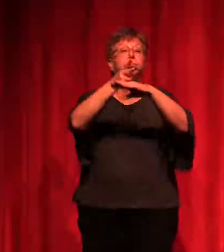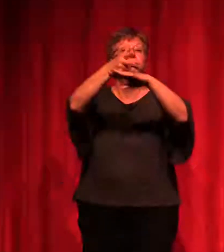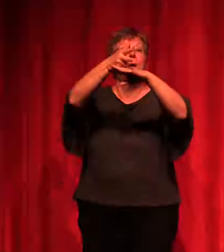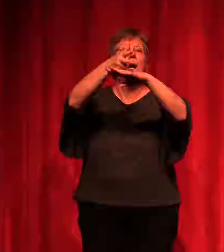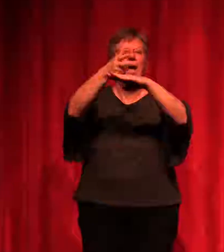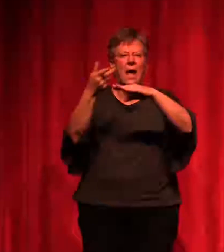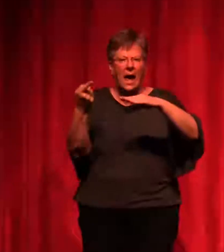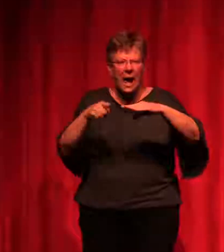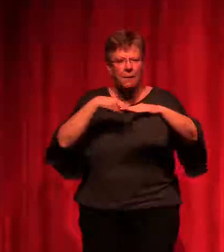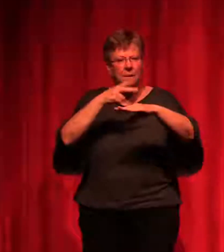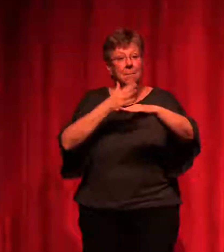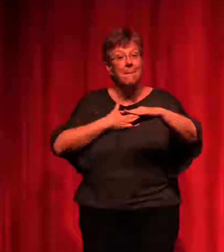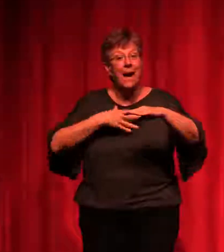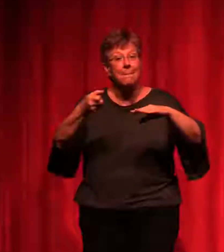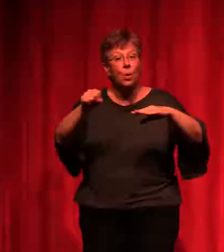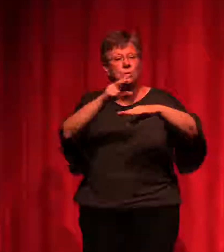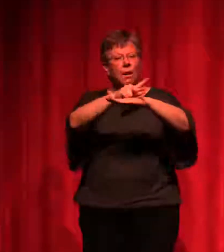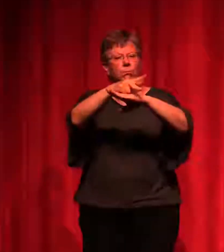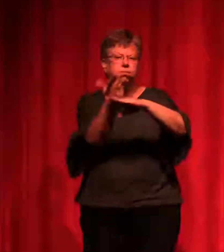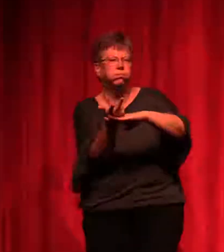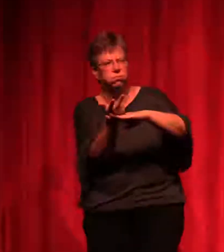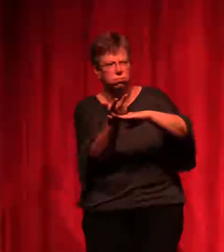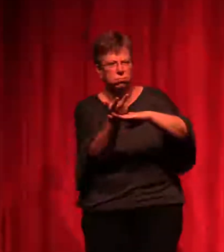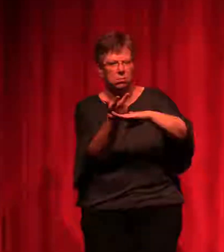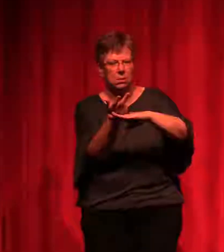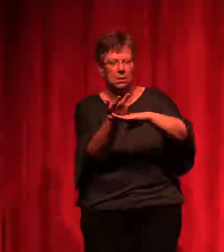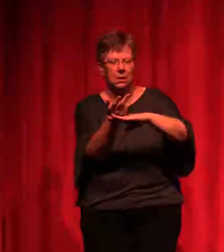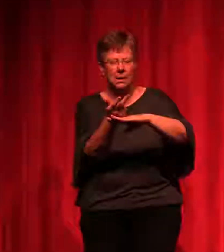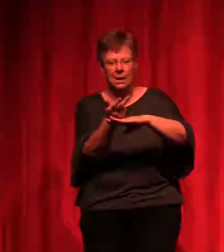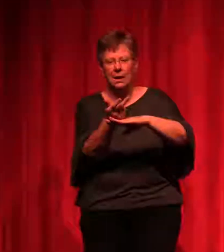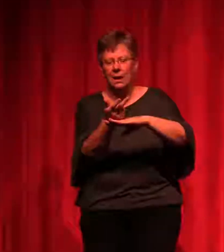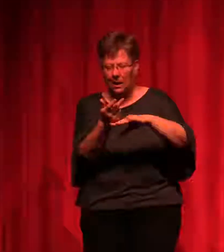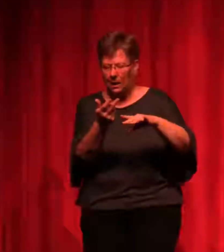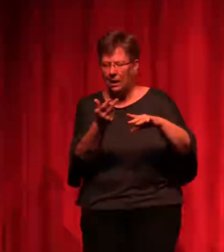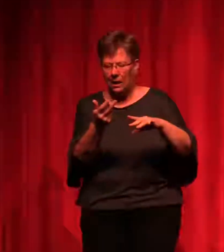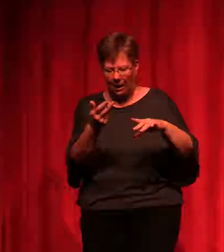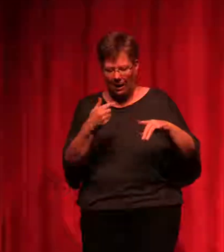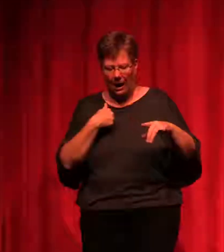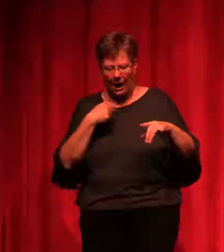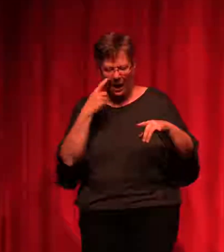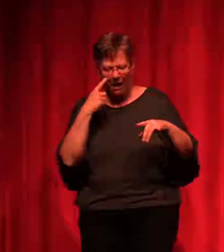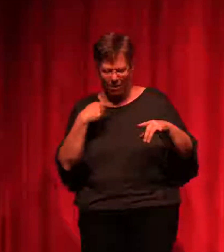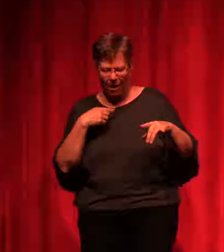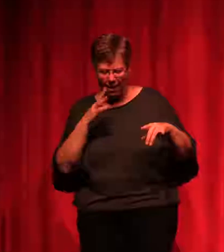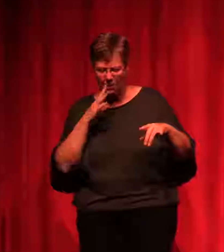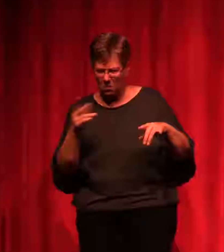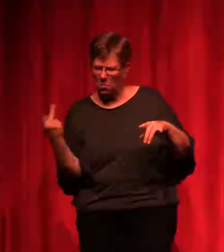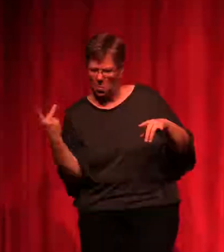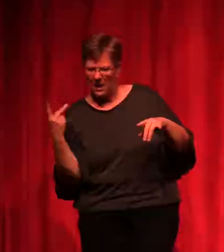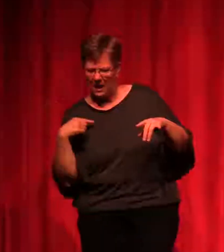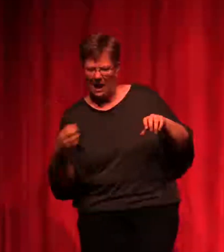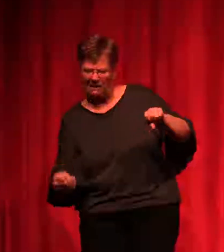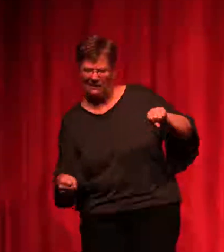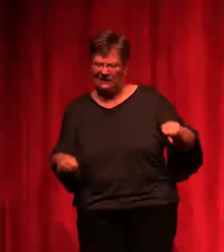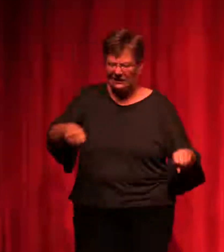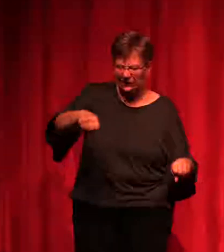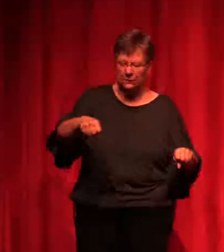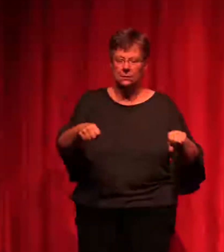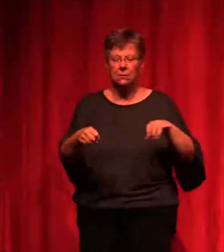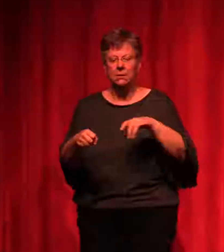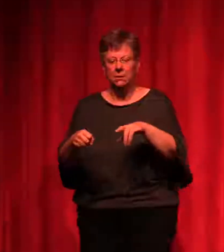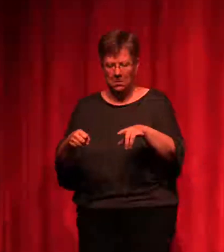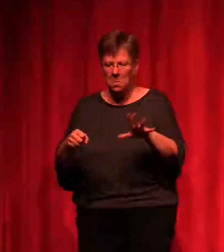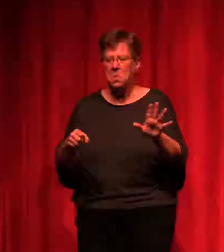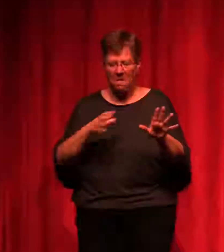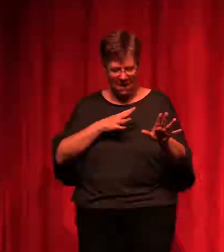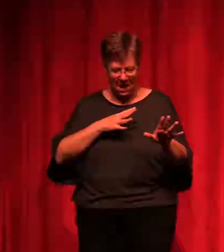and went, it's okay. We pick it back up. Greg says, I'm going to lead now. So he takes off. The